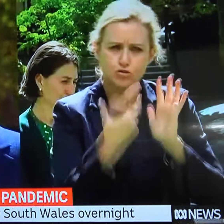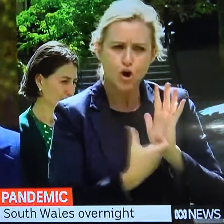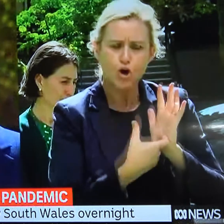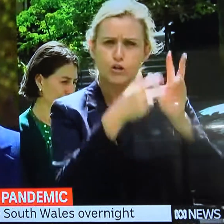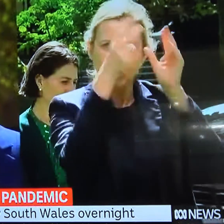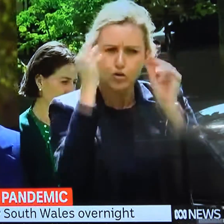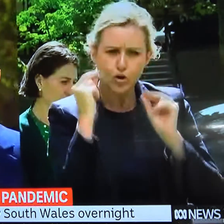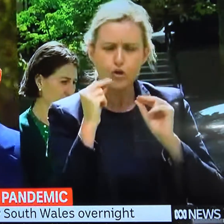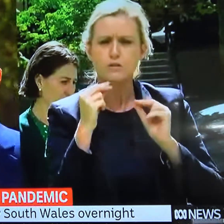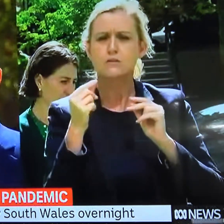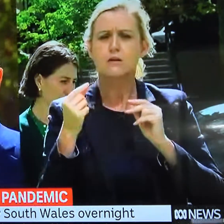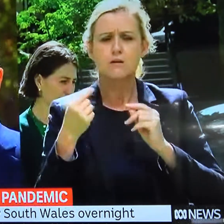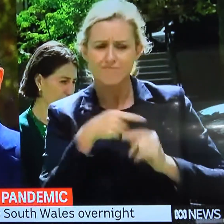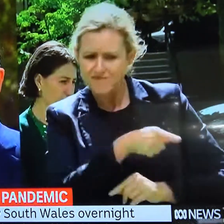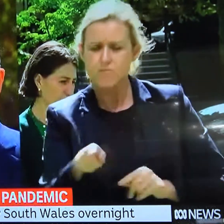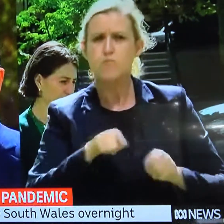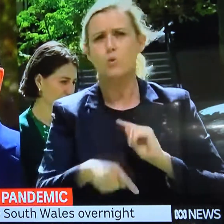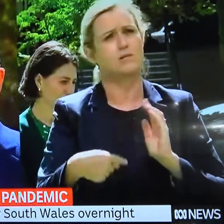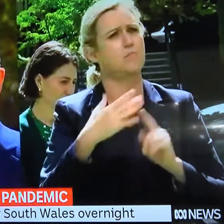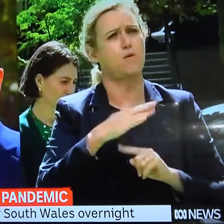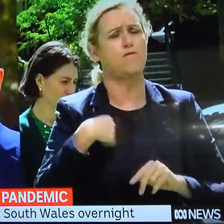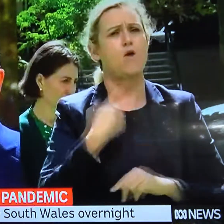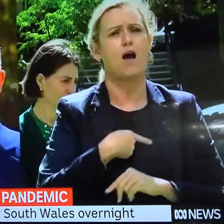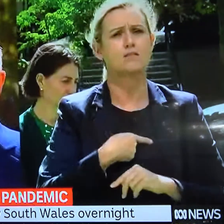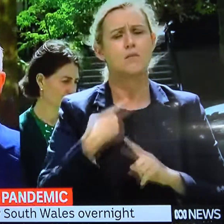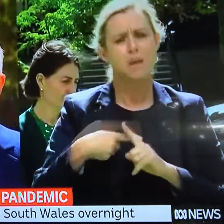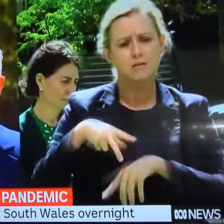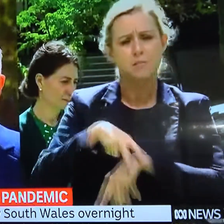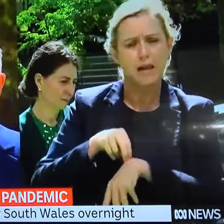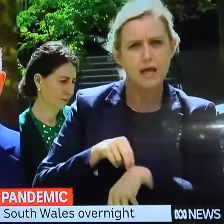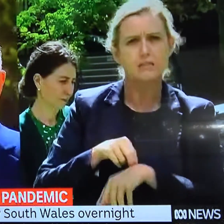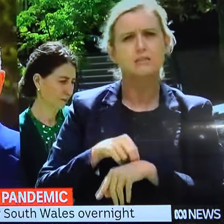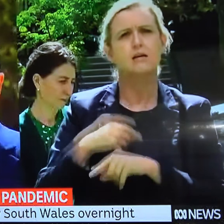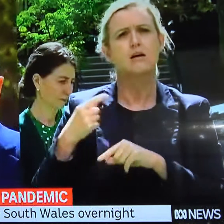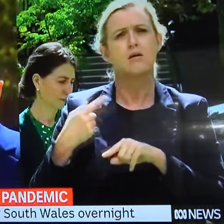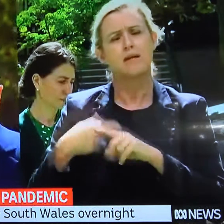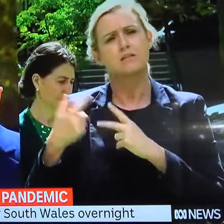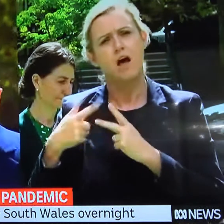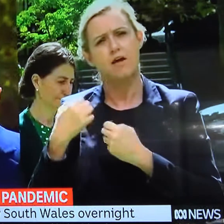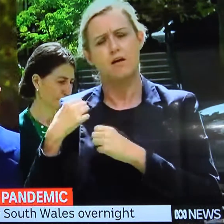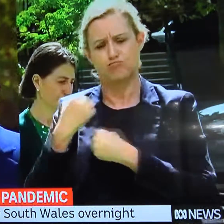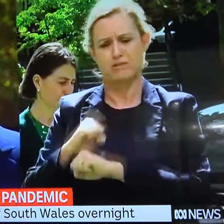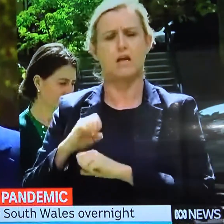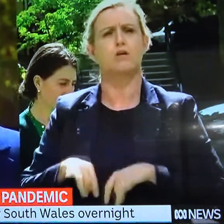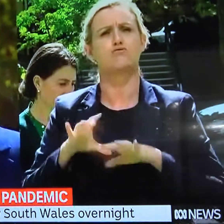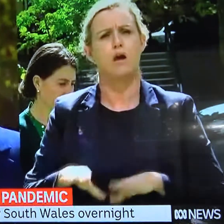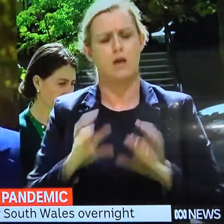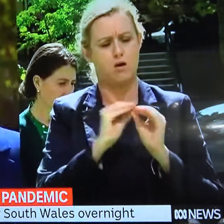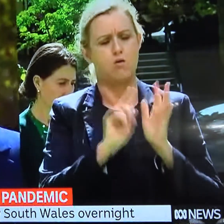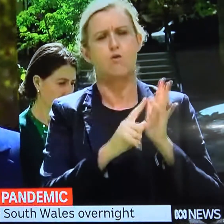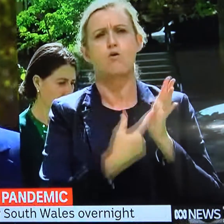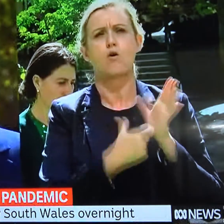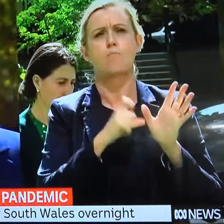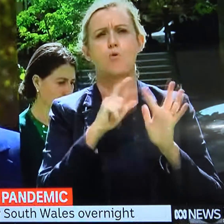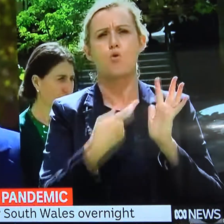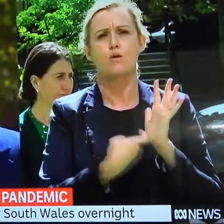2 and 3, along with our other essential workers, including of course the police and the border force and so on.